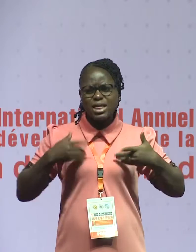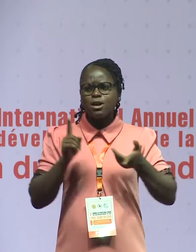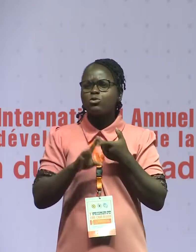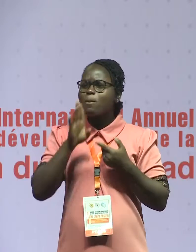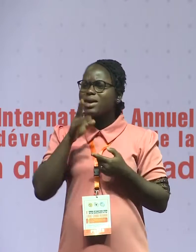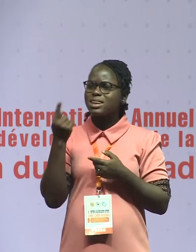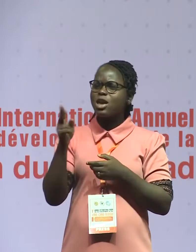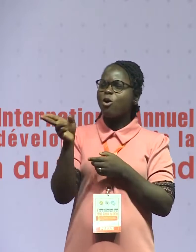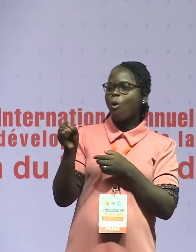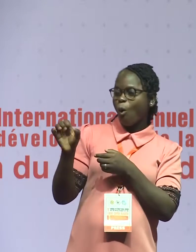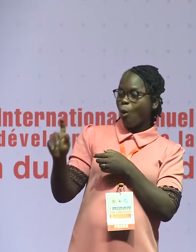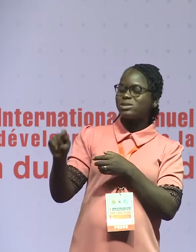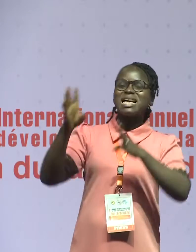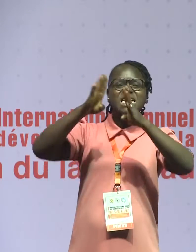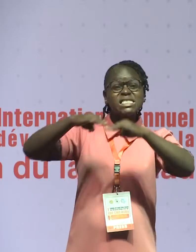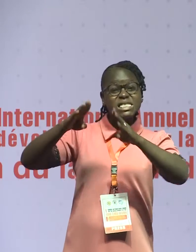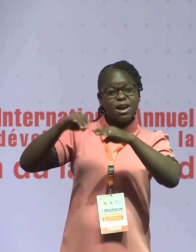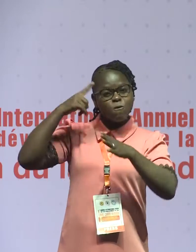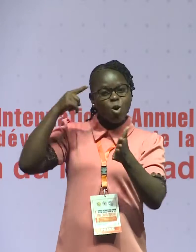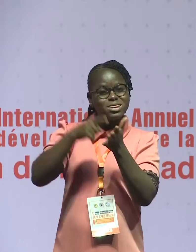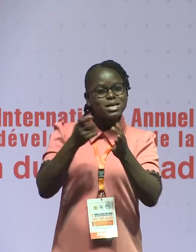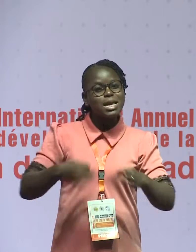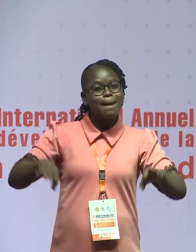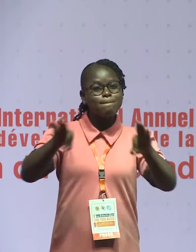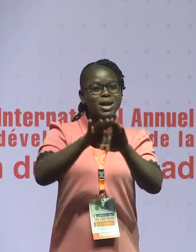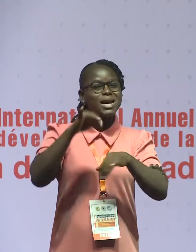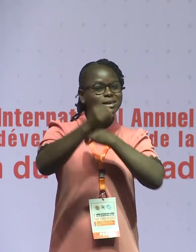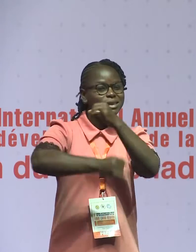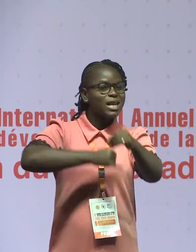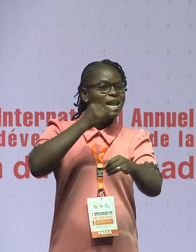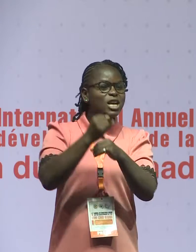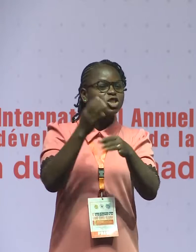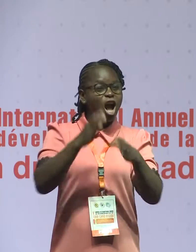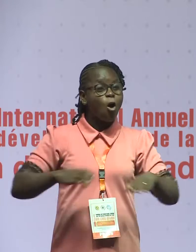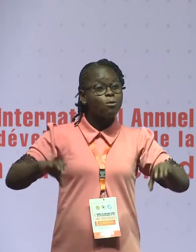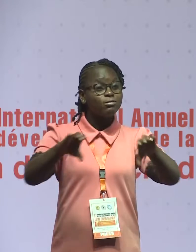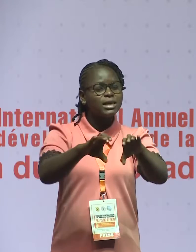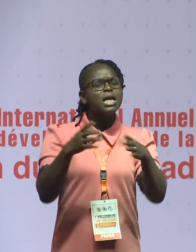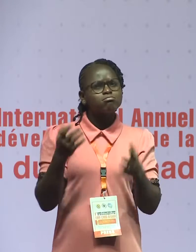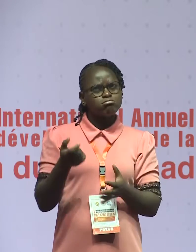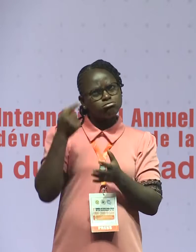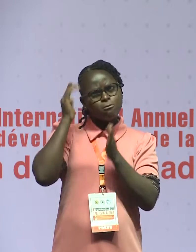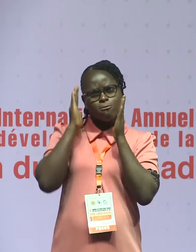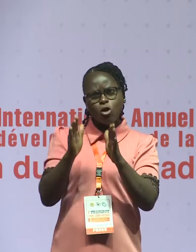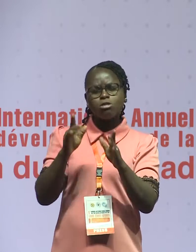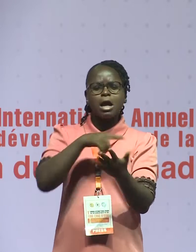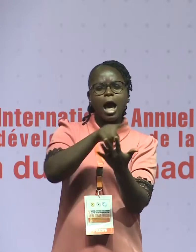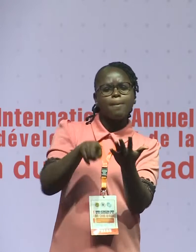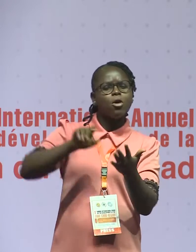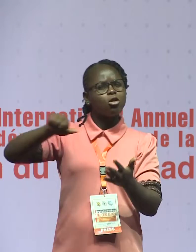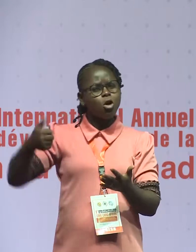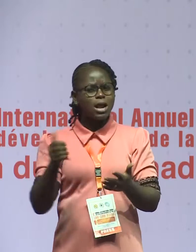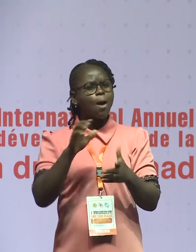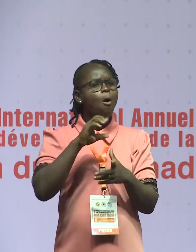host city for such an important international convergence intended to, among other